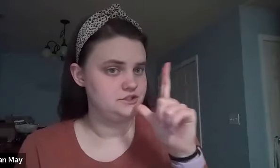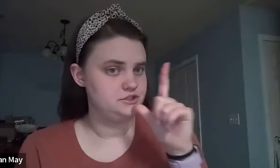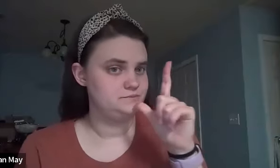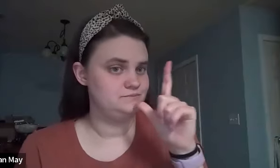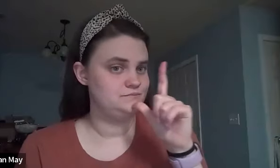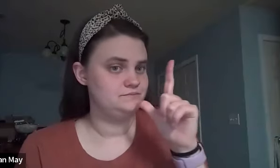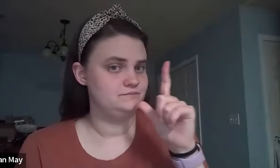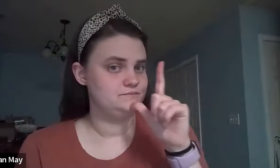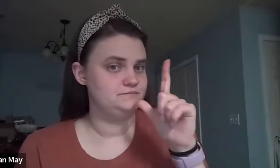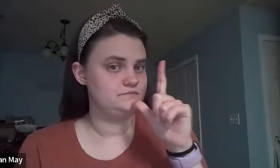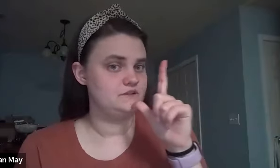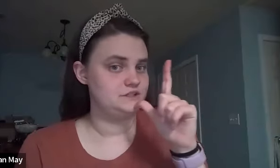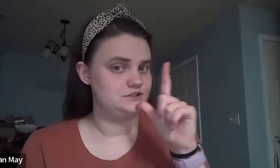Lunch. Lunch.